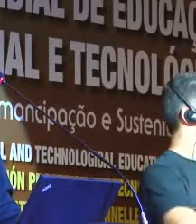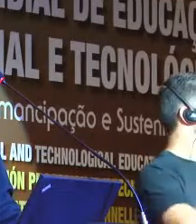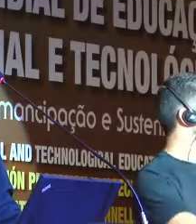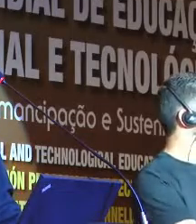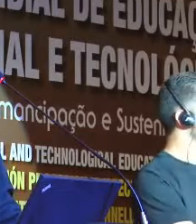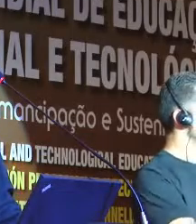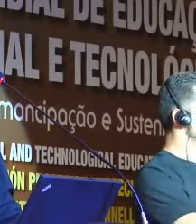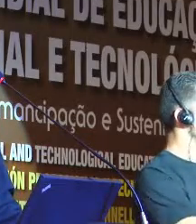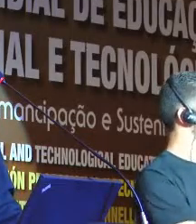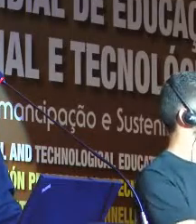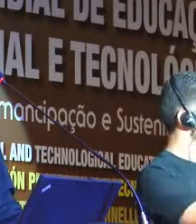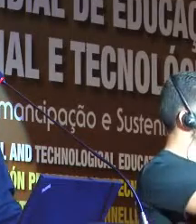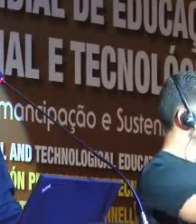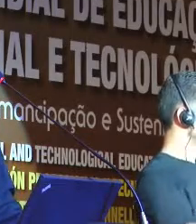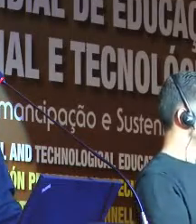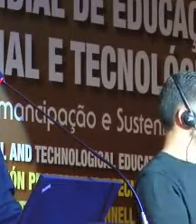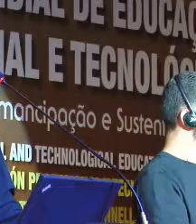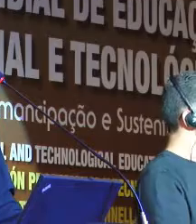internet,